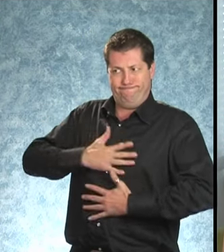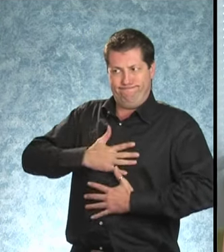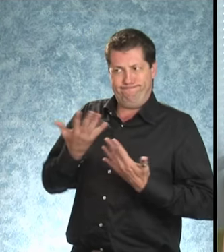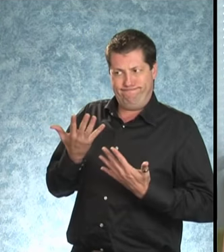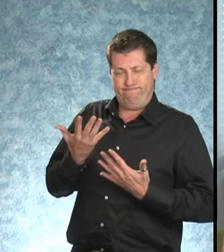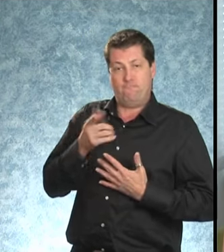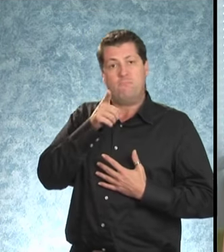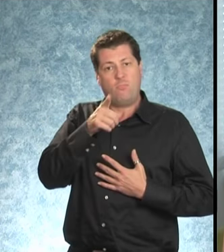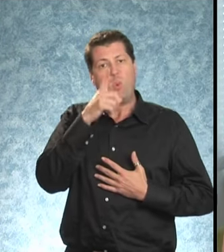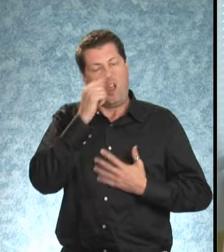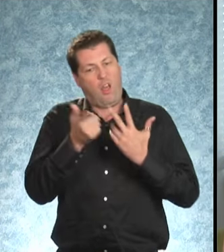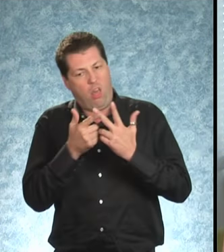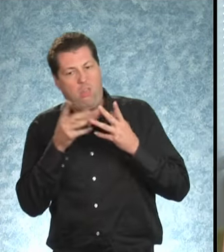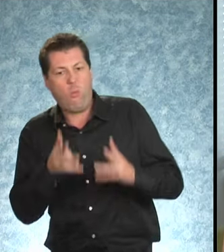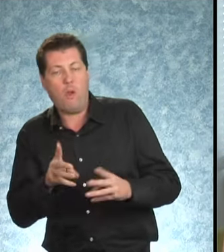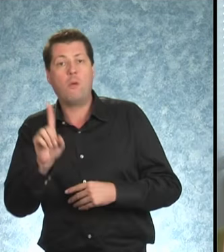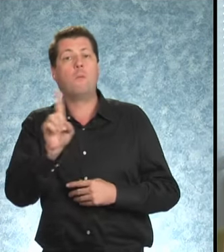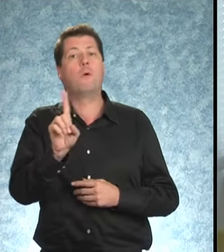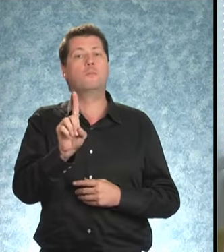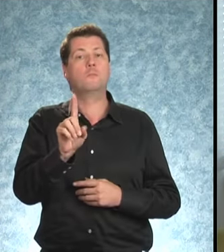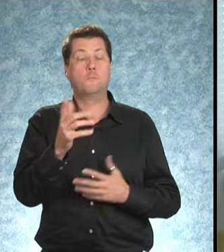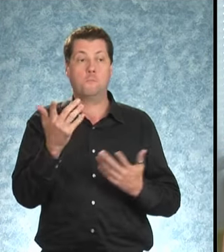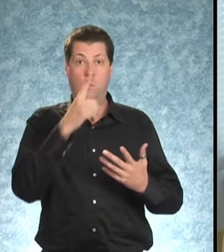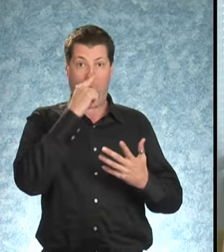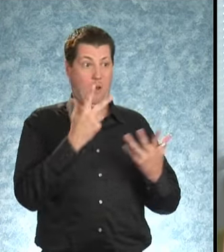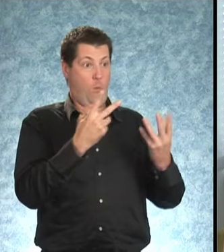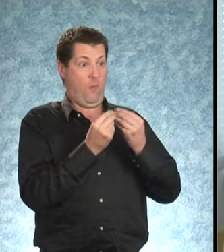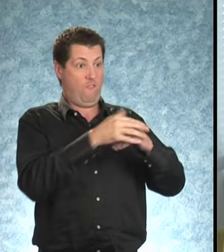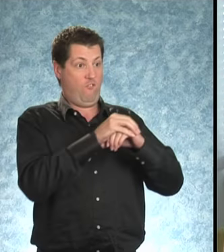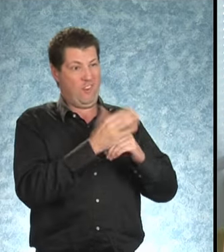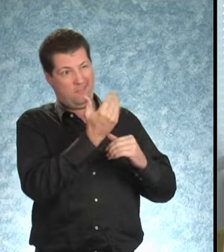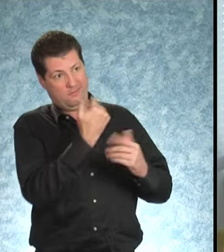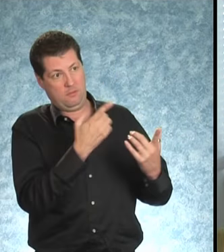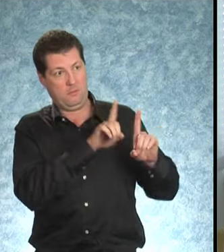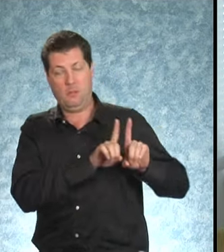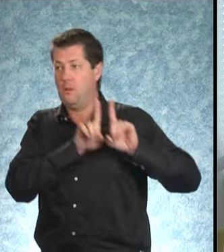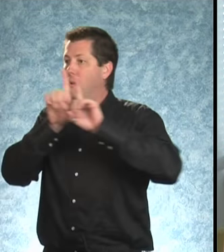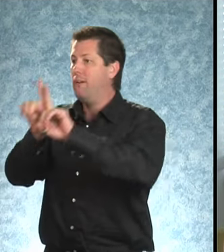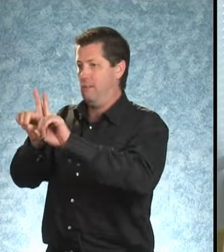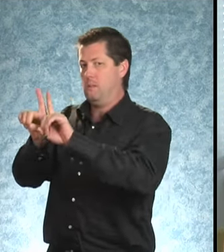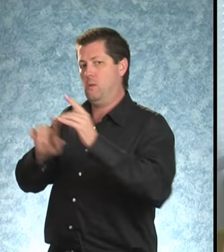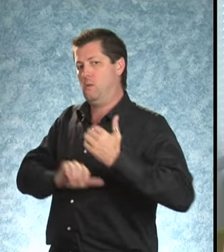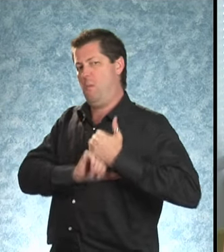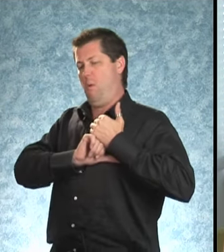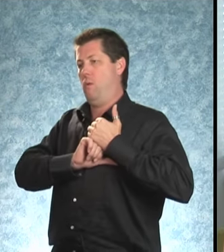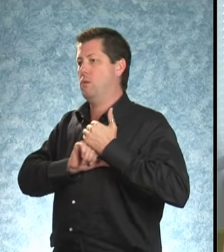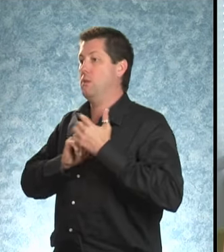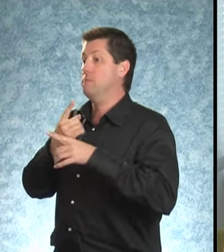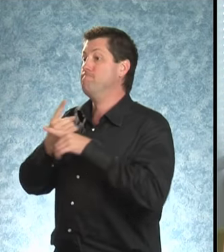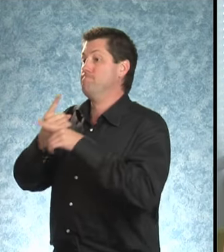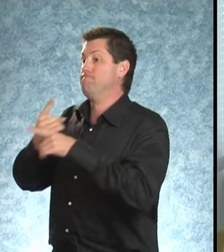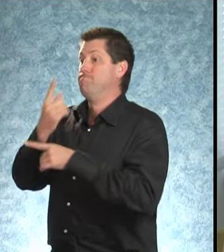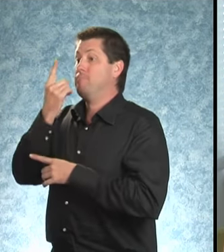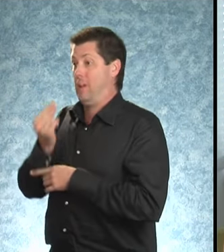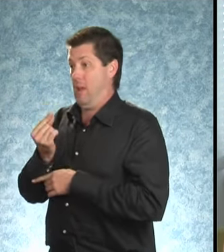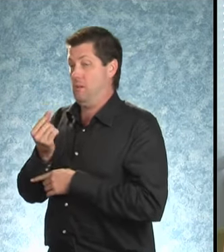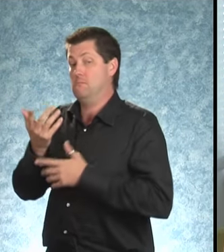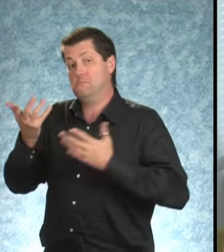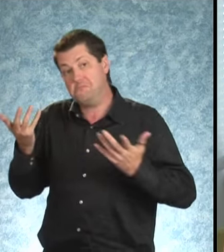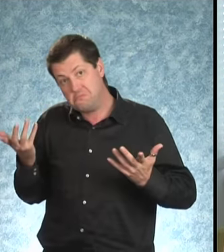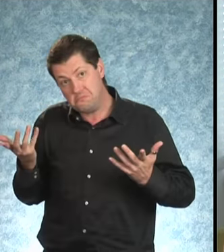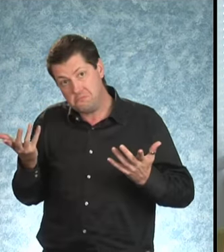you do have. Whether bringing a family friend or a friend to your neighbour's property to discuss the matter, if that does make you